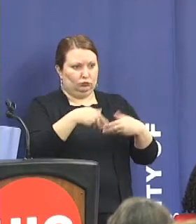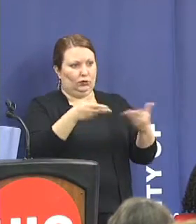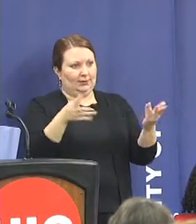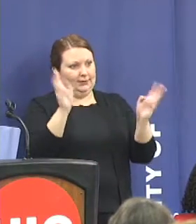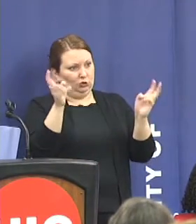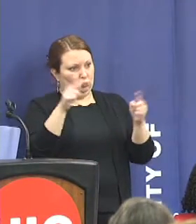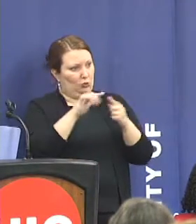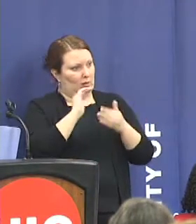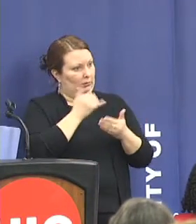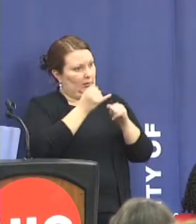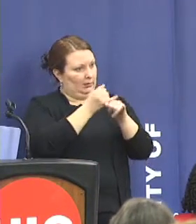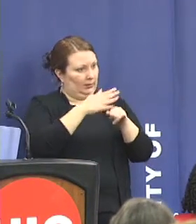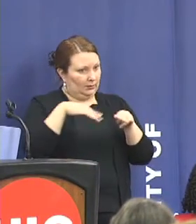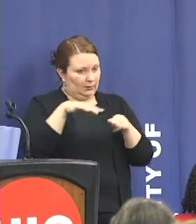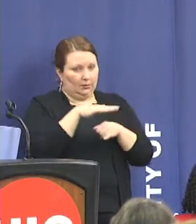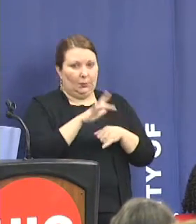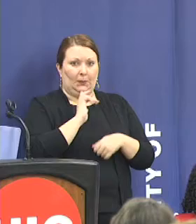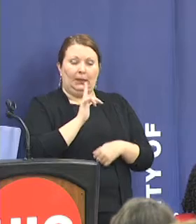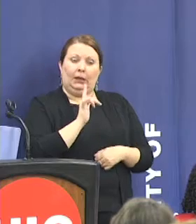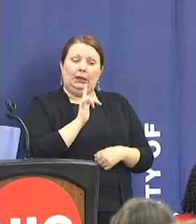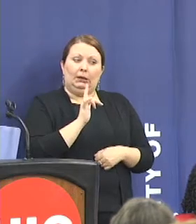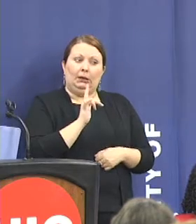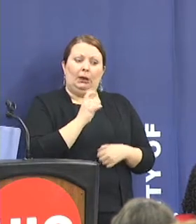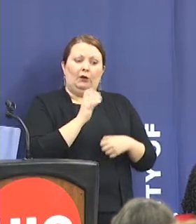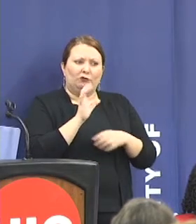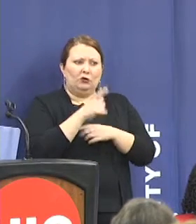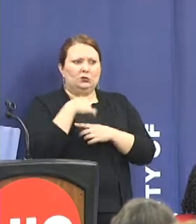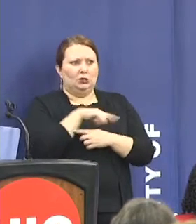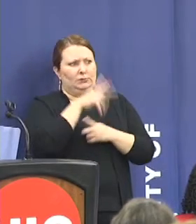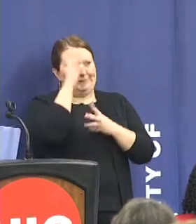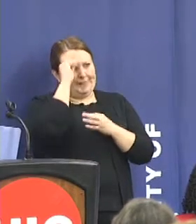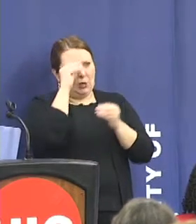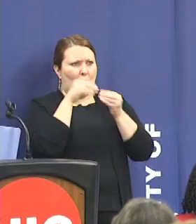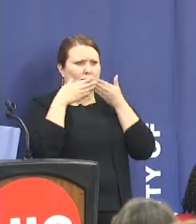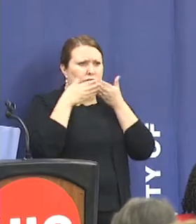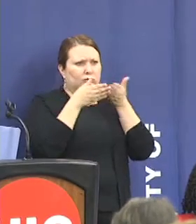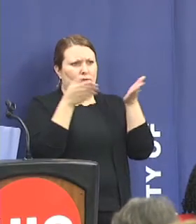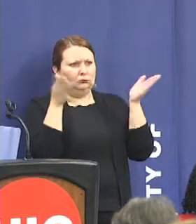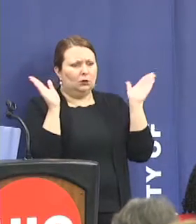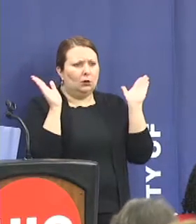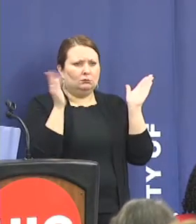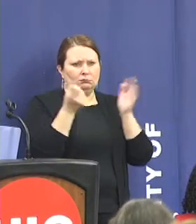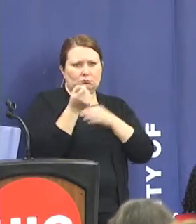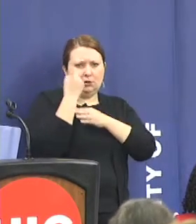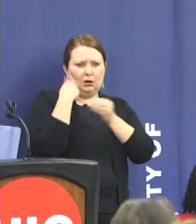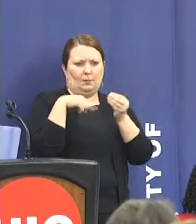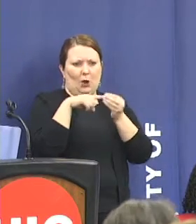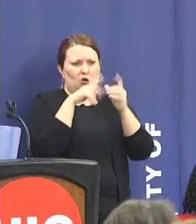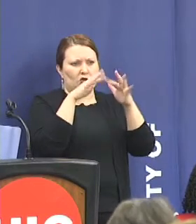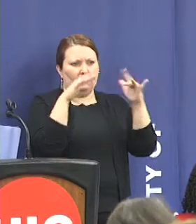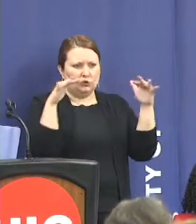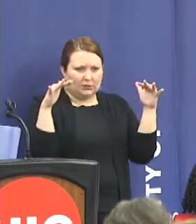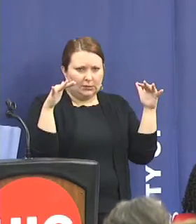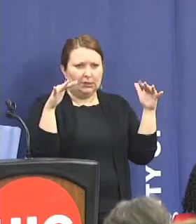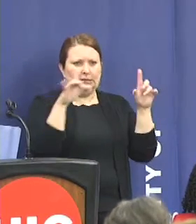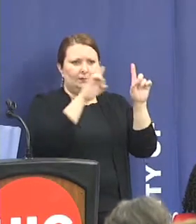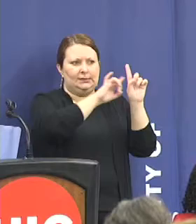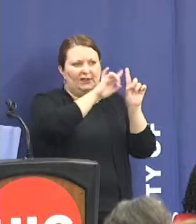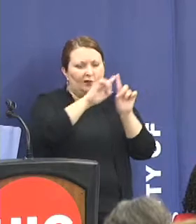our campus. And really, I think getting us to think about a more robust understanding of diversity and